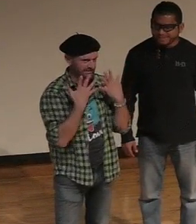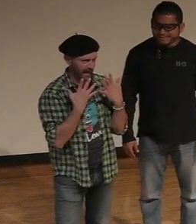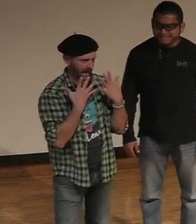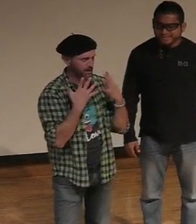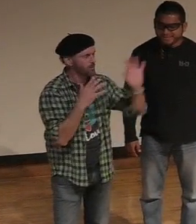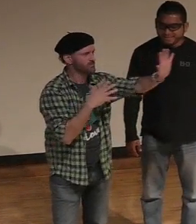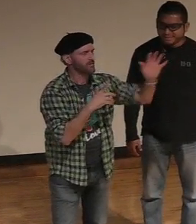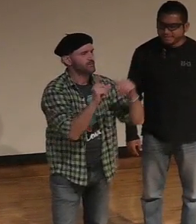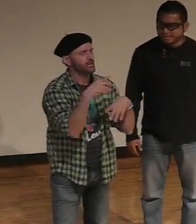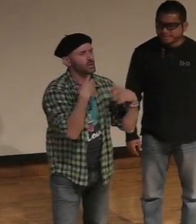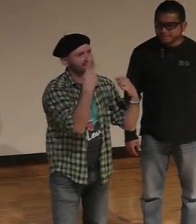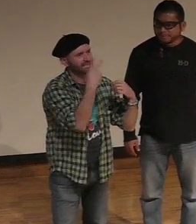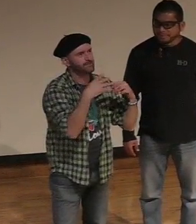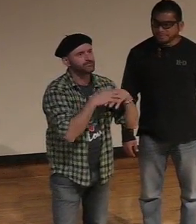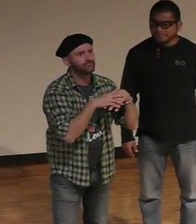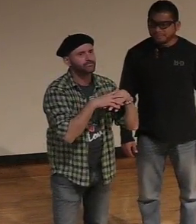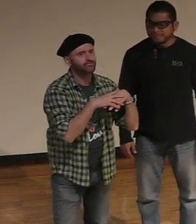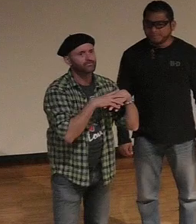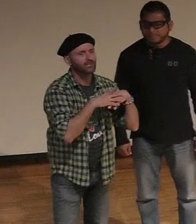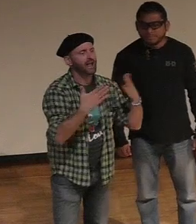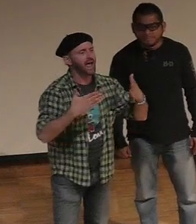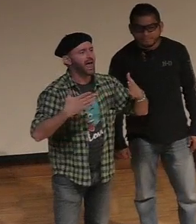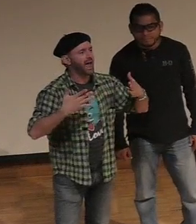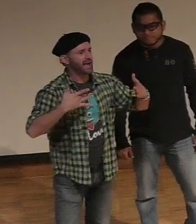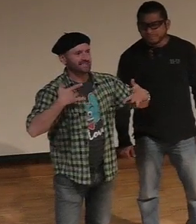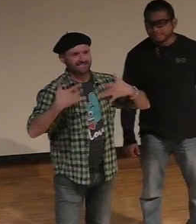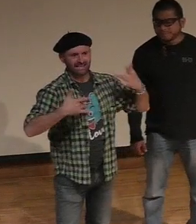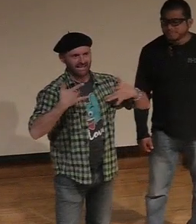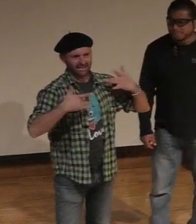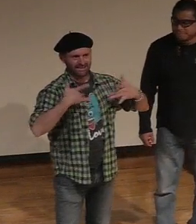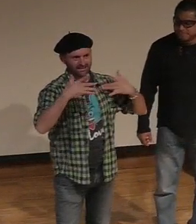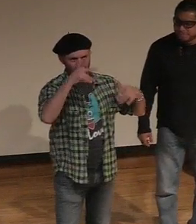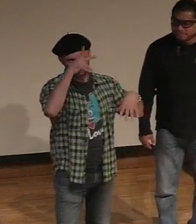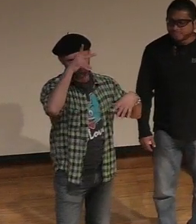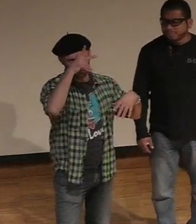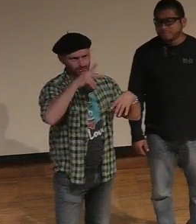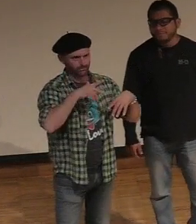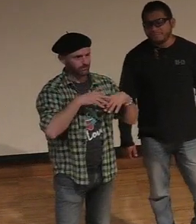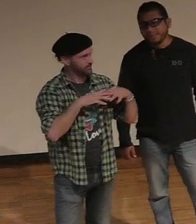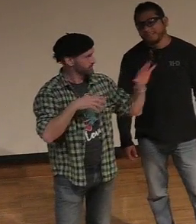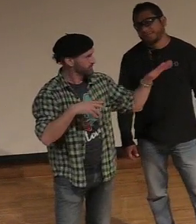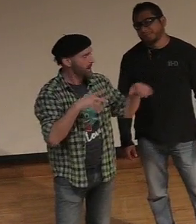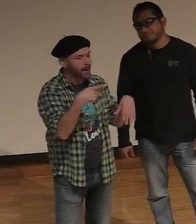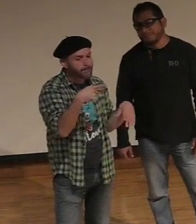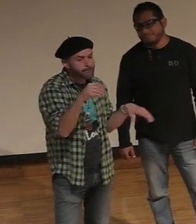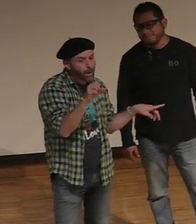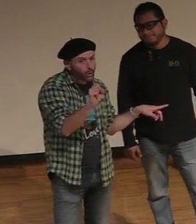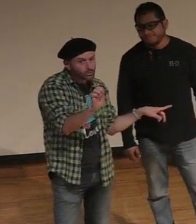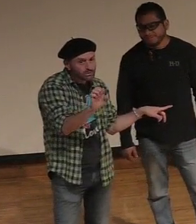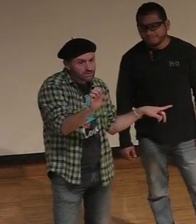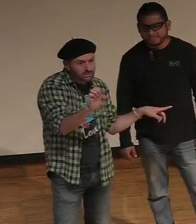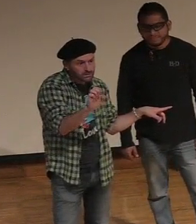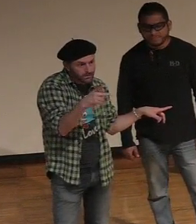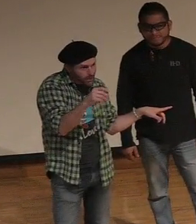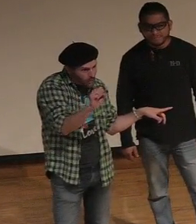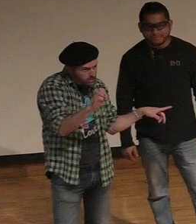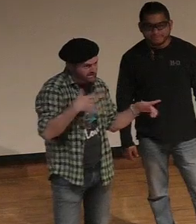I want to see sad. Well, actually, first, let's show an excited rooster. And the